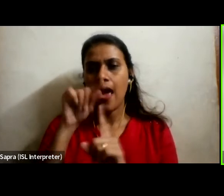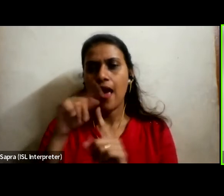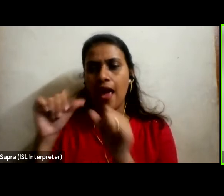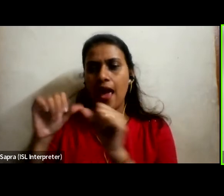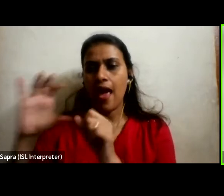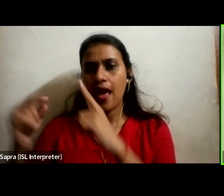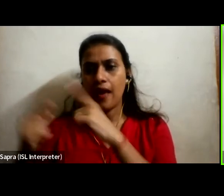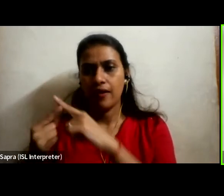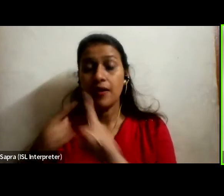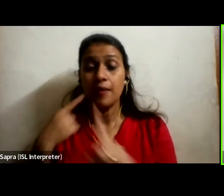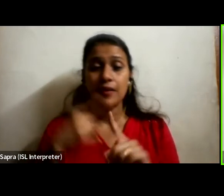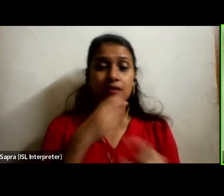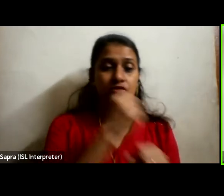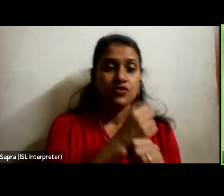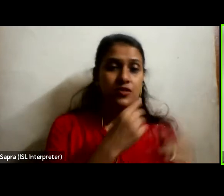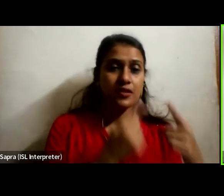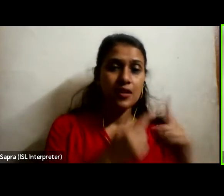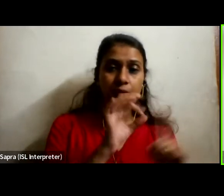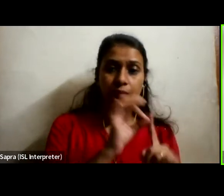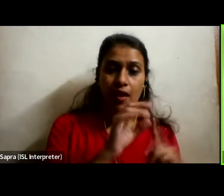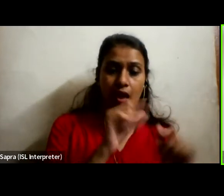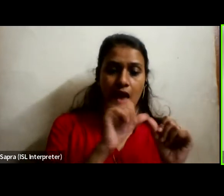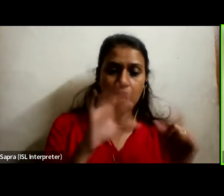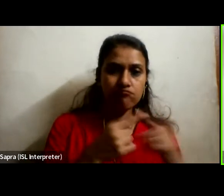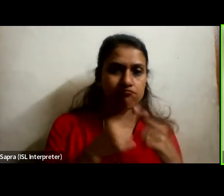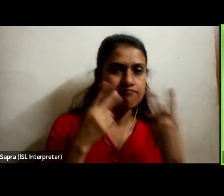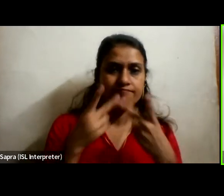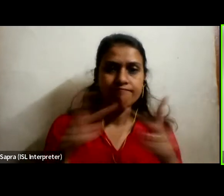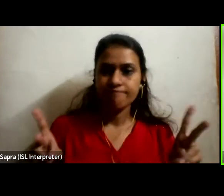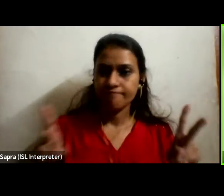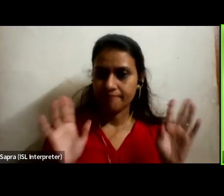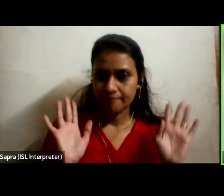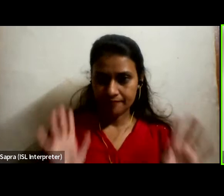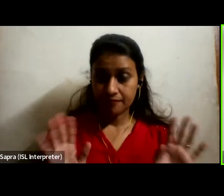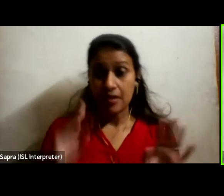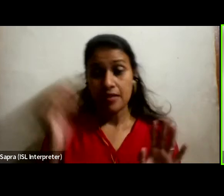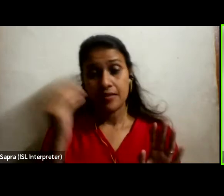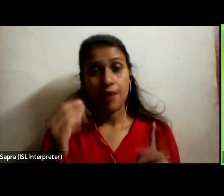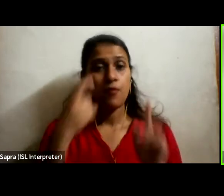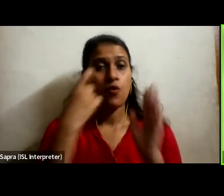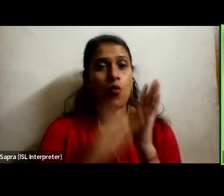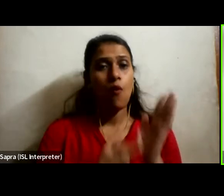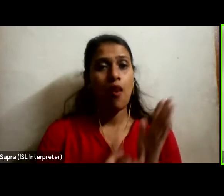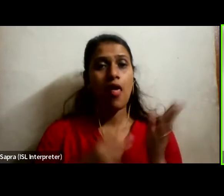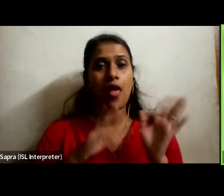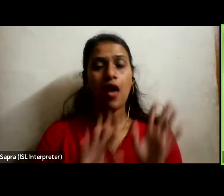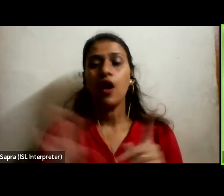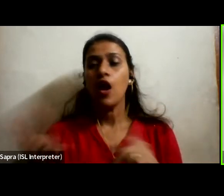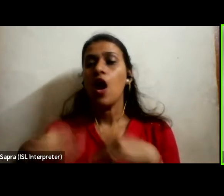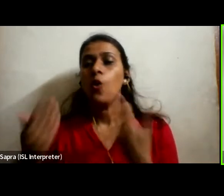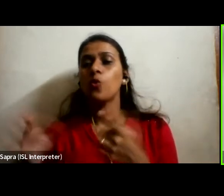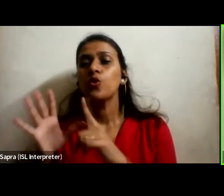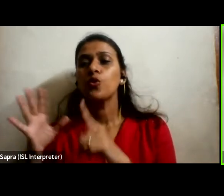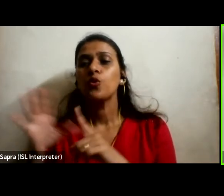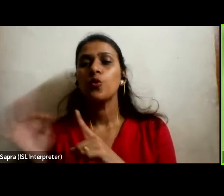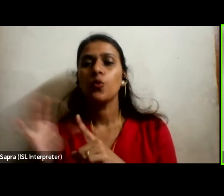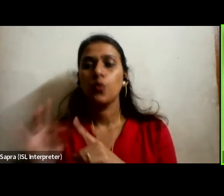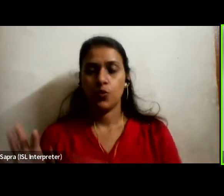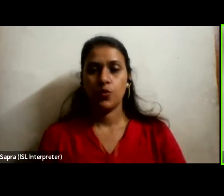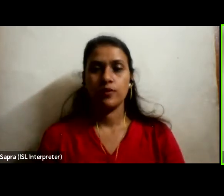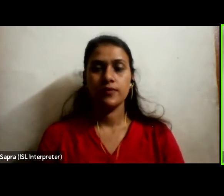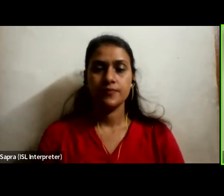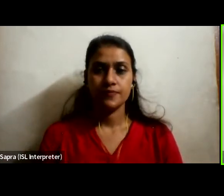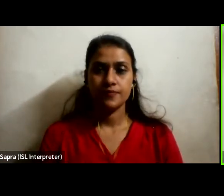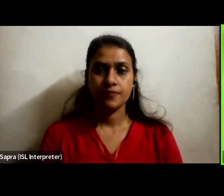GDPR, might directly result in conflict because of how certain provisions are worded and how they're treated. So firstly, in terms